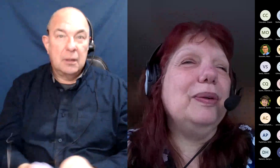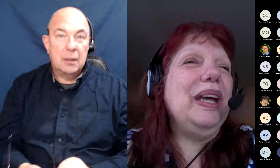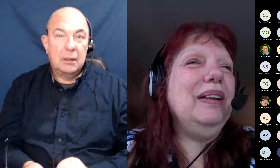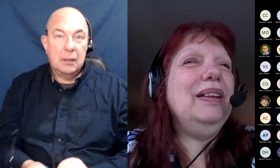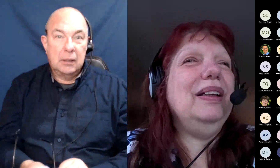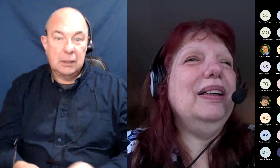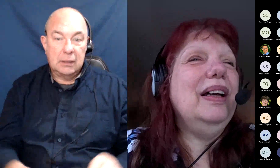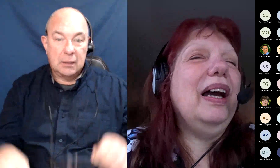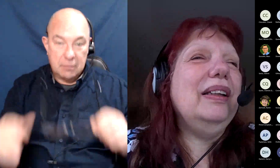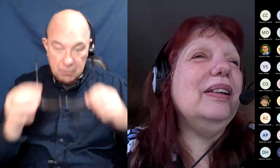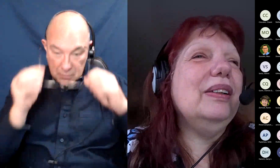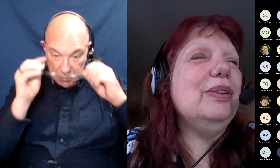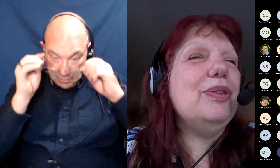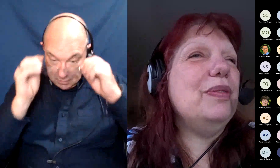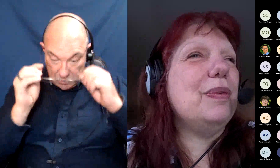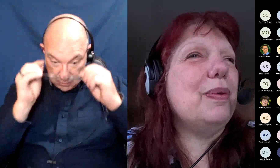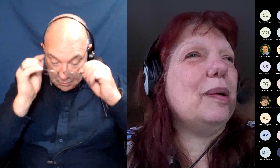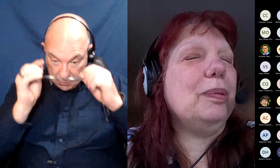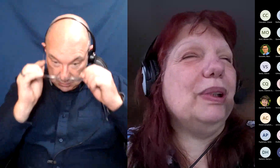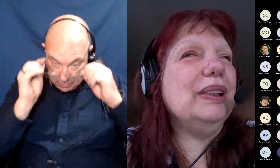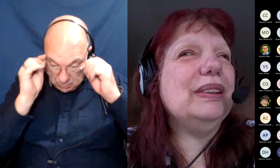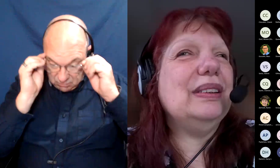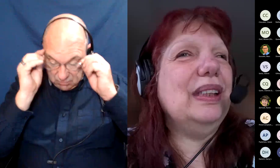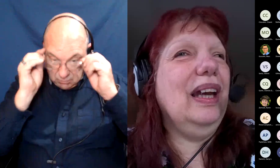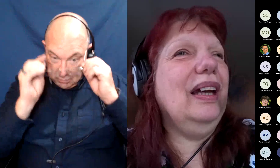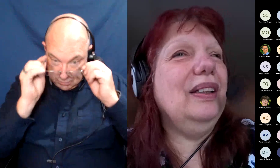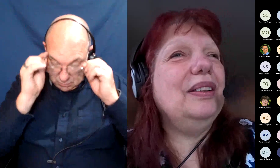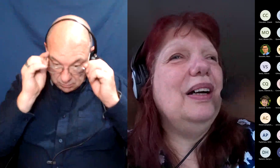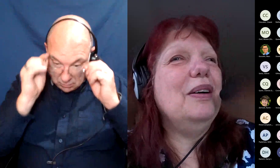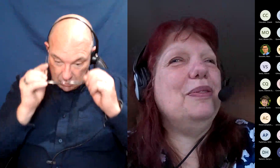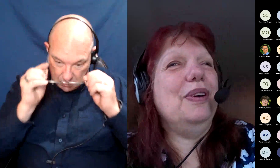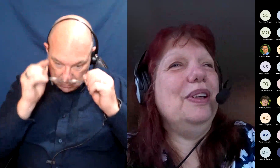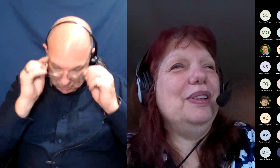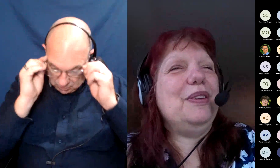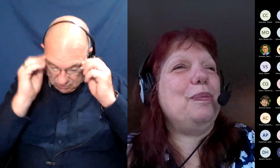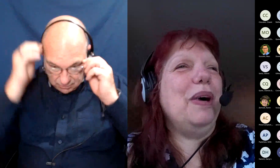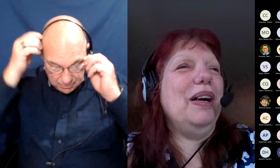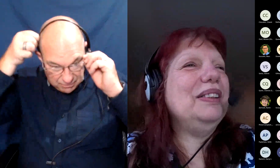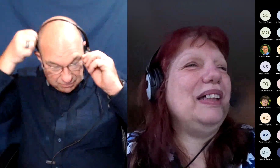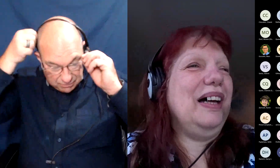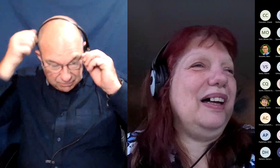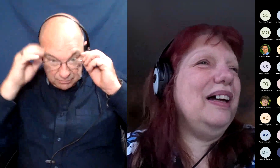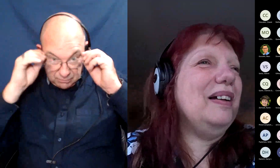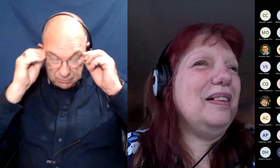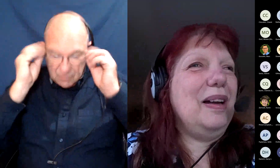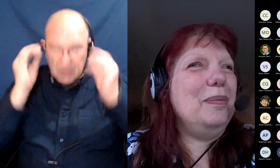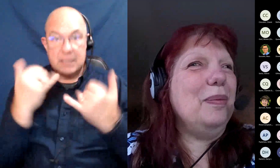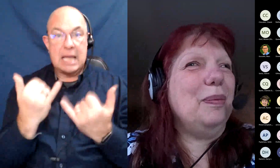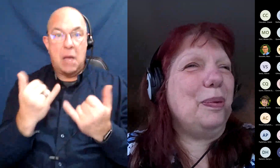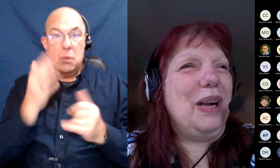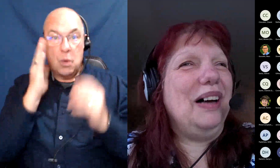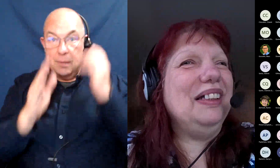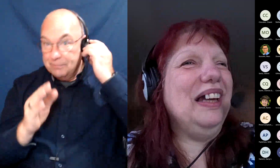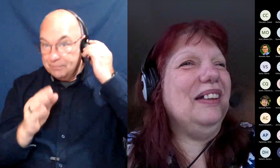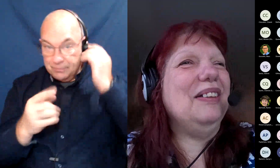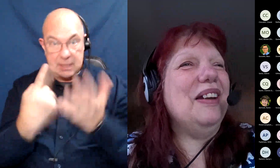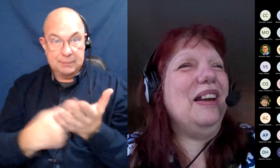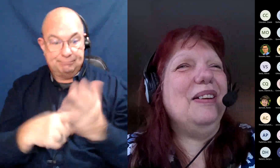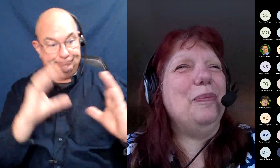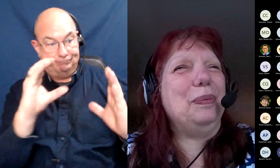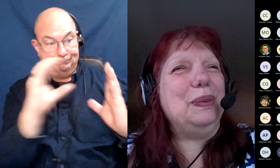about creating an inclusive workplace. And for this part, I am